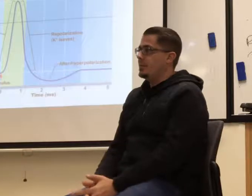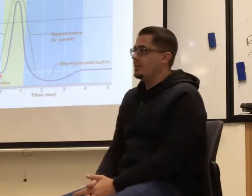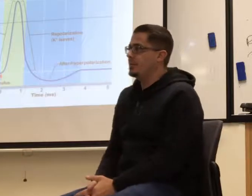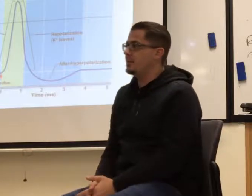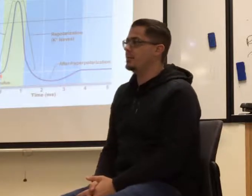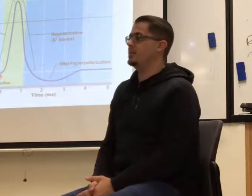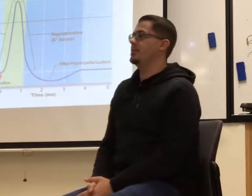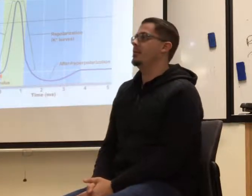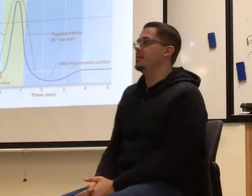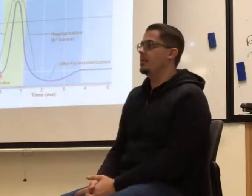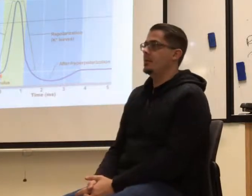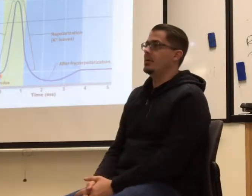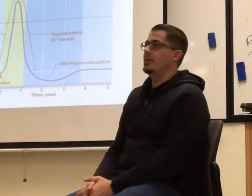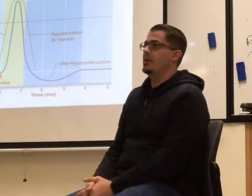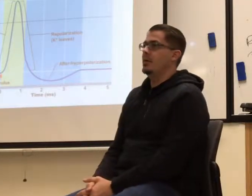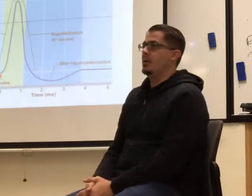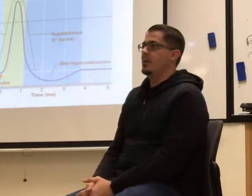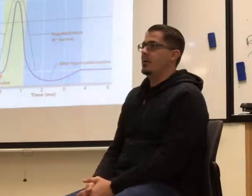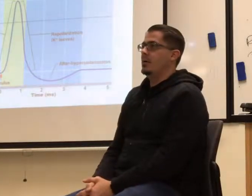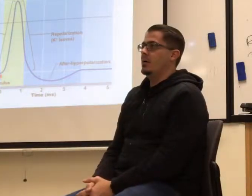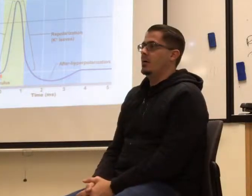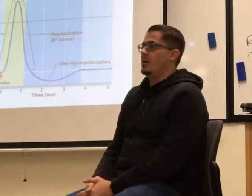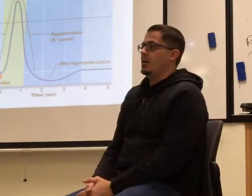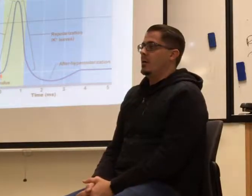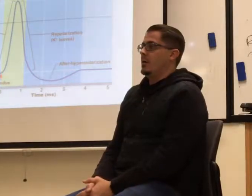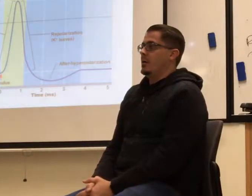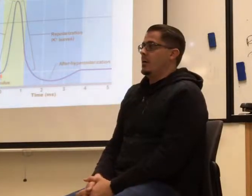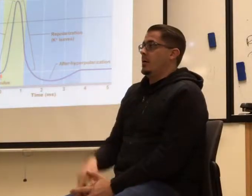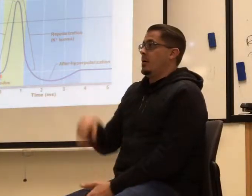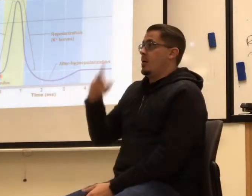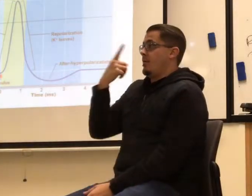of the AP.